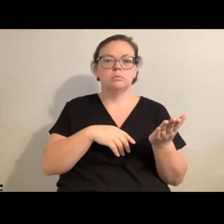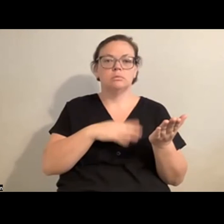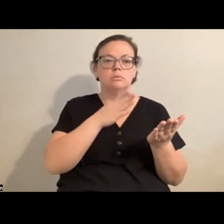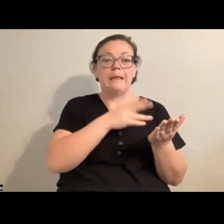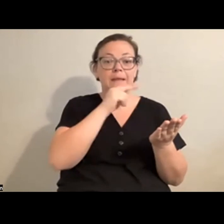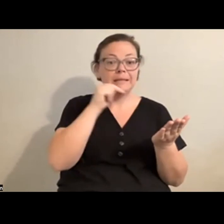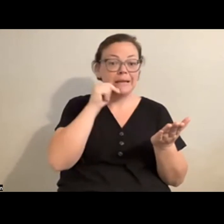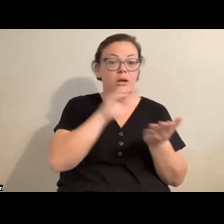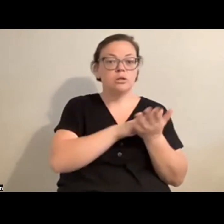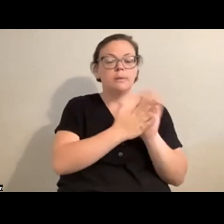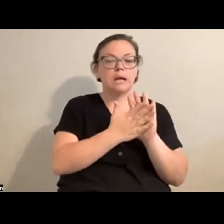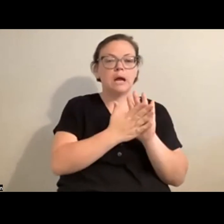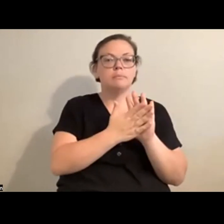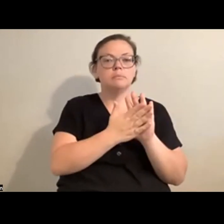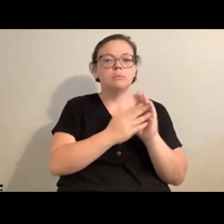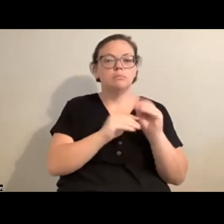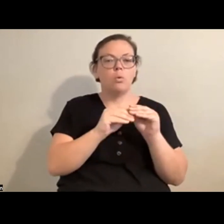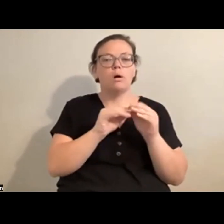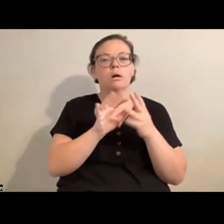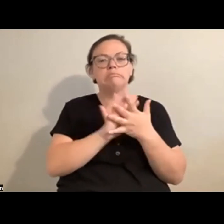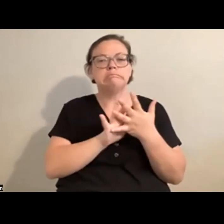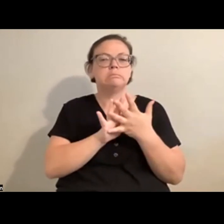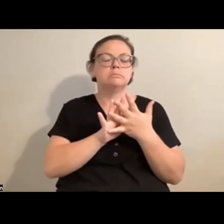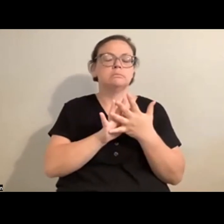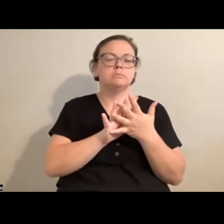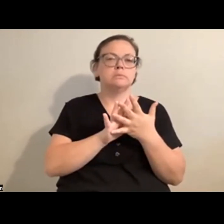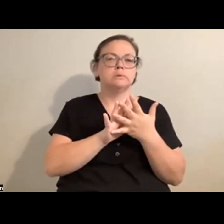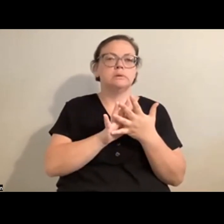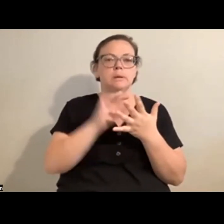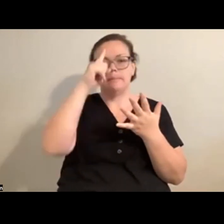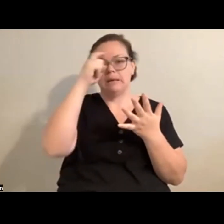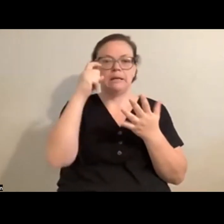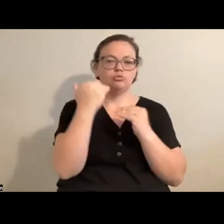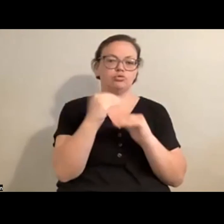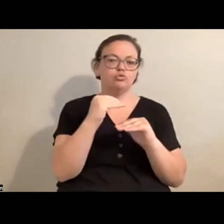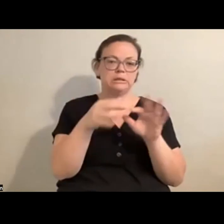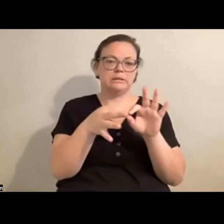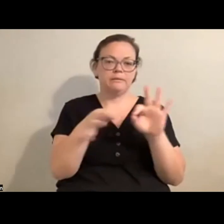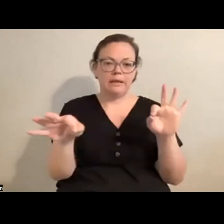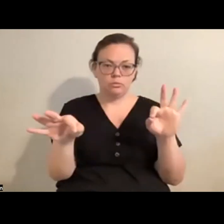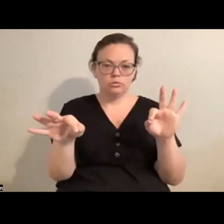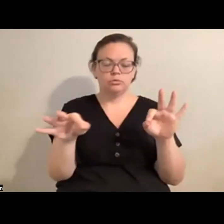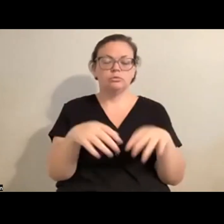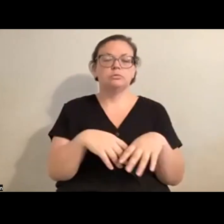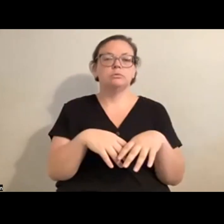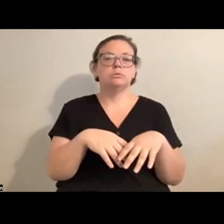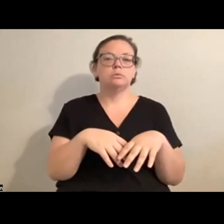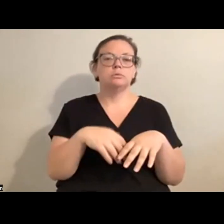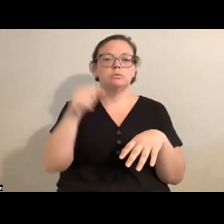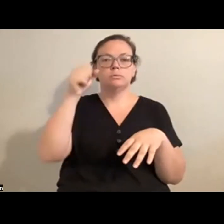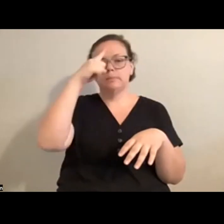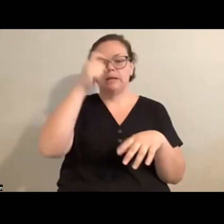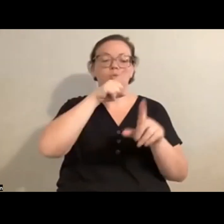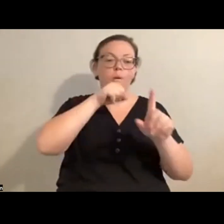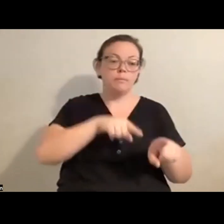more ominous, and because of like the restrictive language of the report, it's